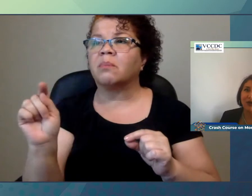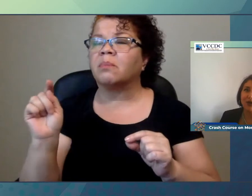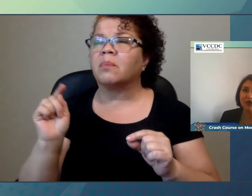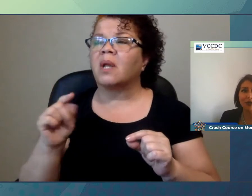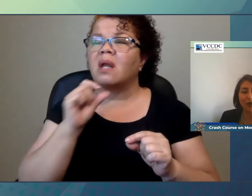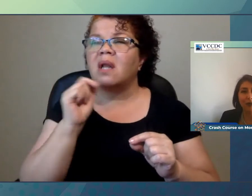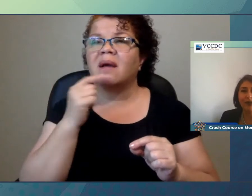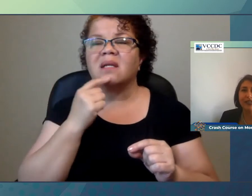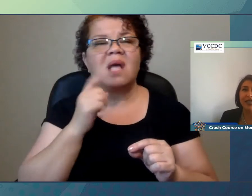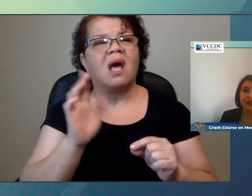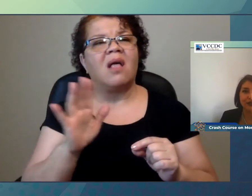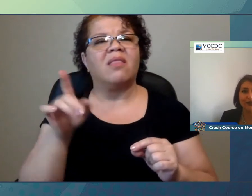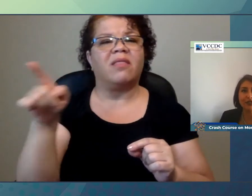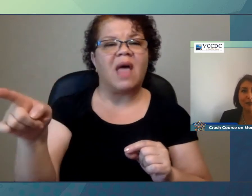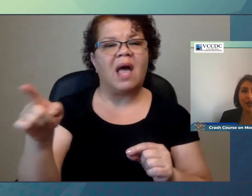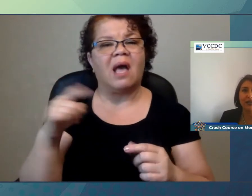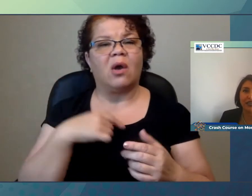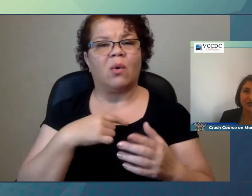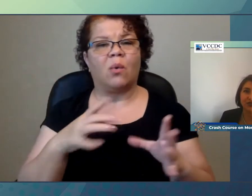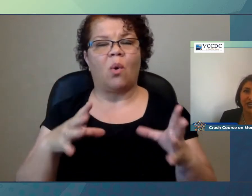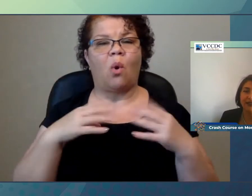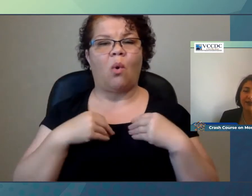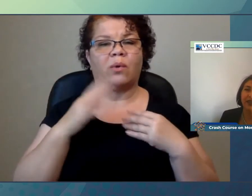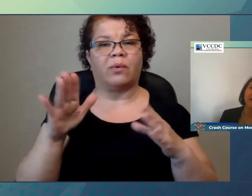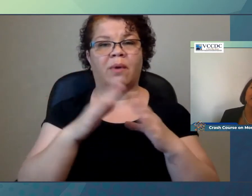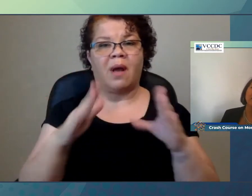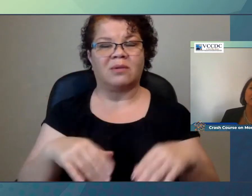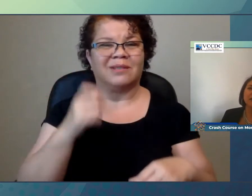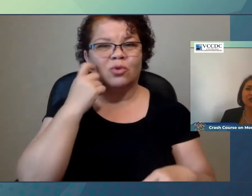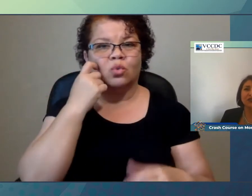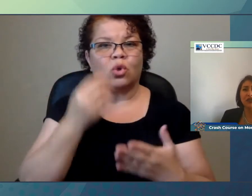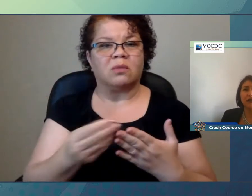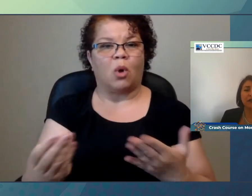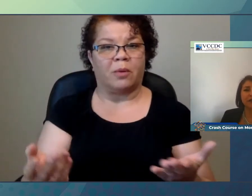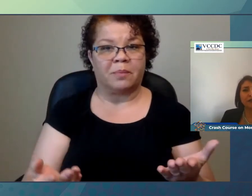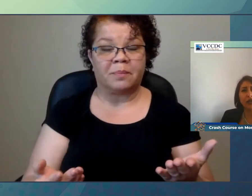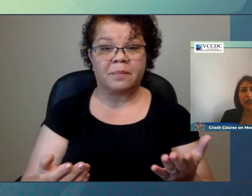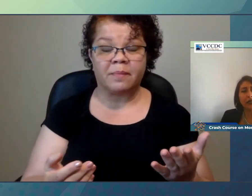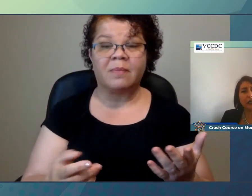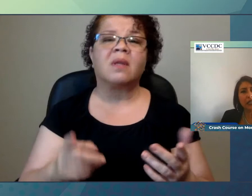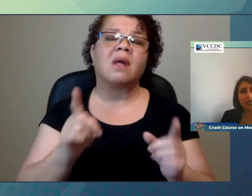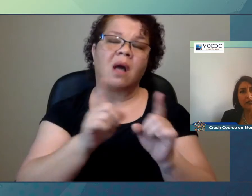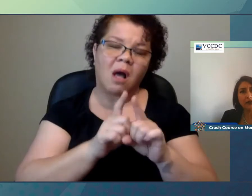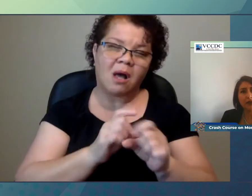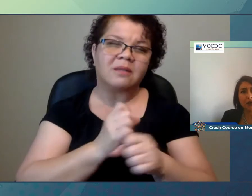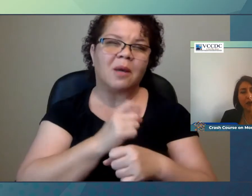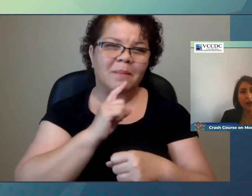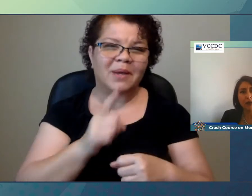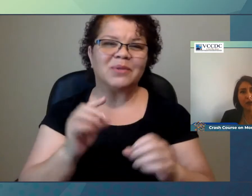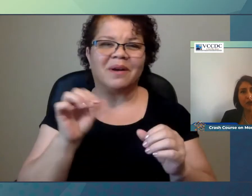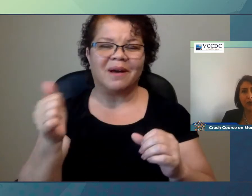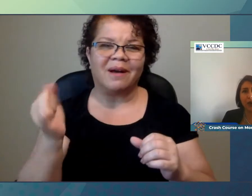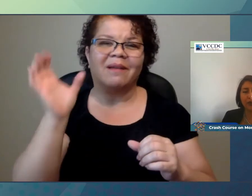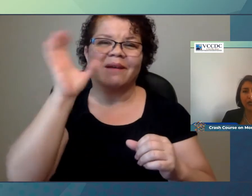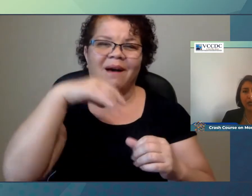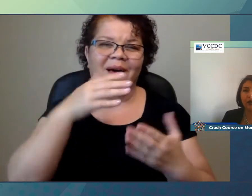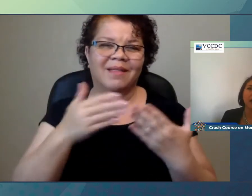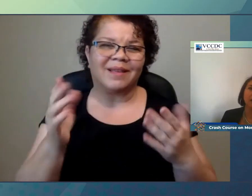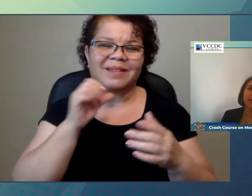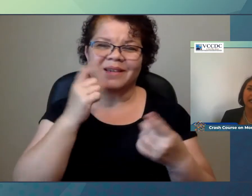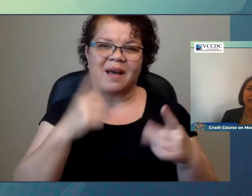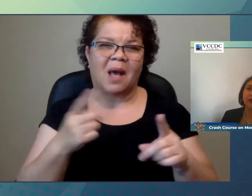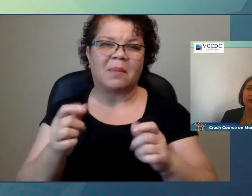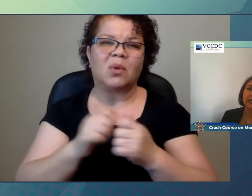say that they own your property that you just bought yesterday. They also make sure that there are other funky little things that are not going on with your